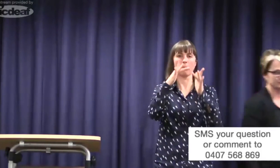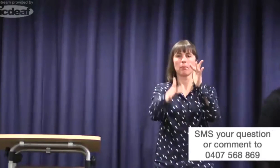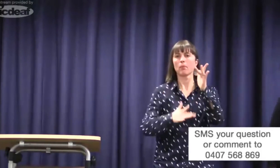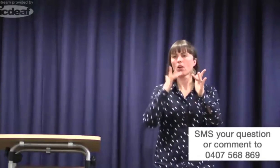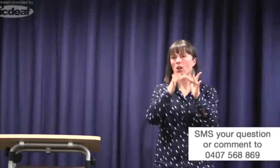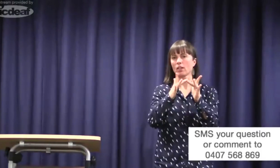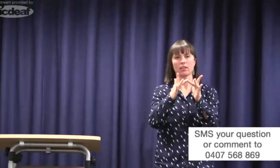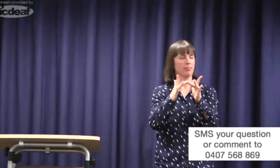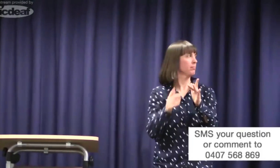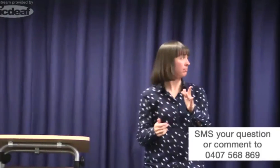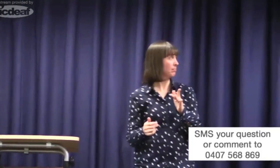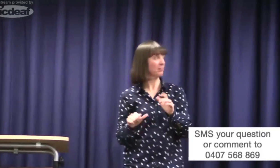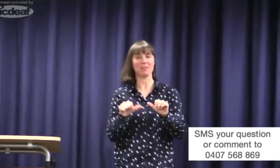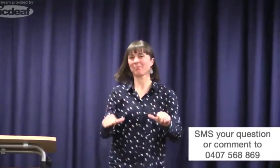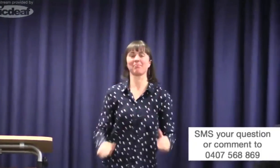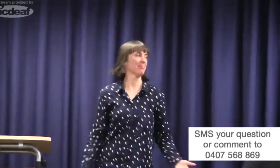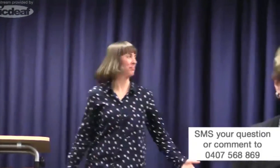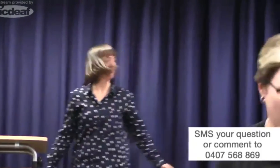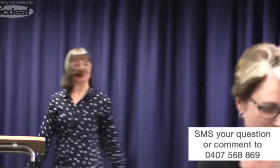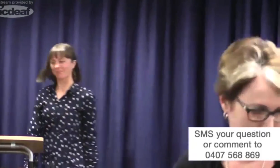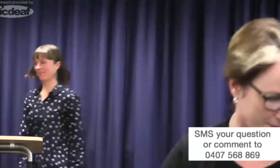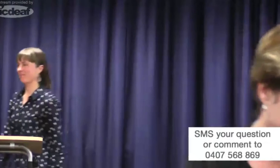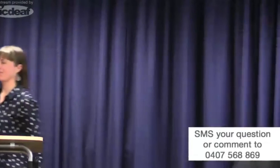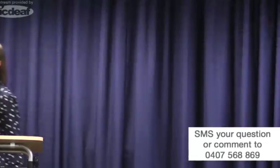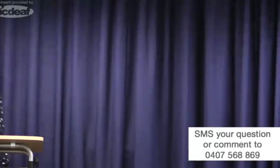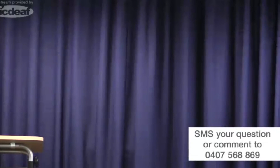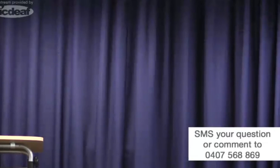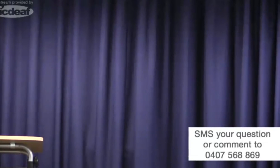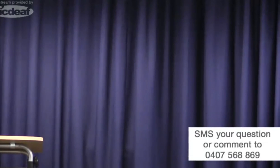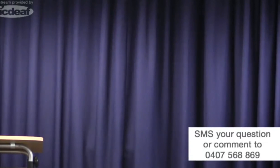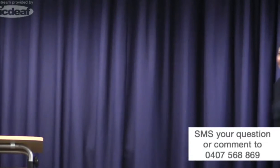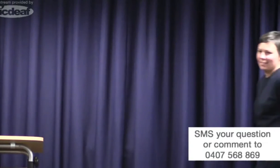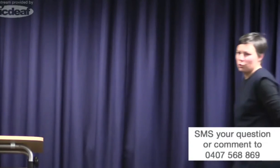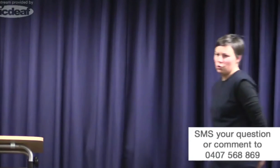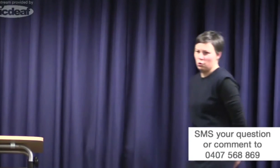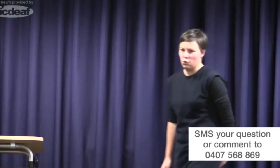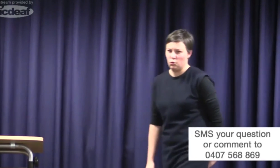Now we're going to open up the questioning from live streaming. Thank you.